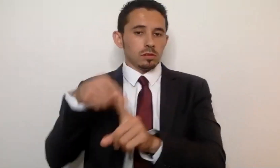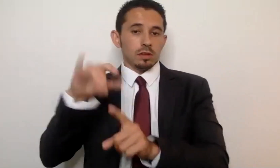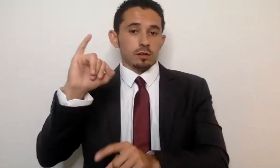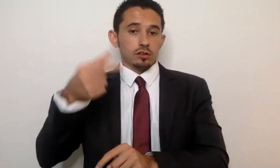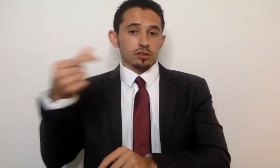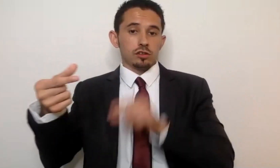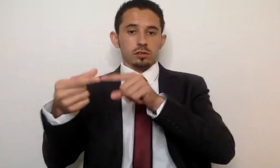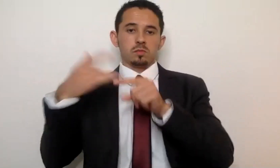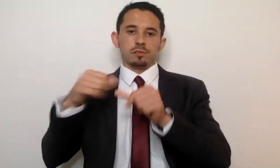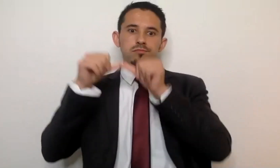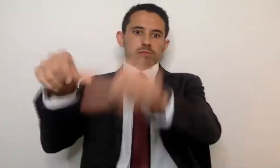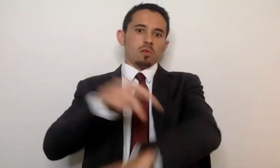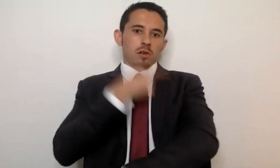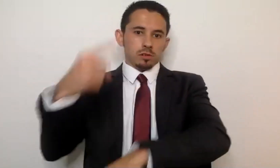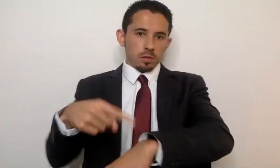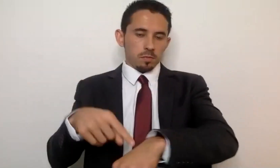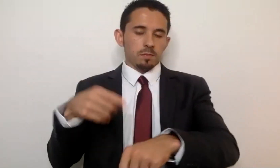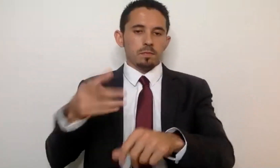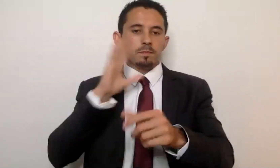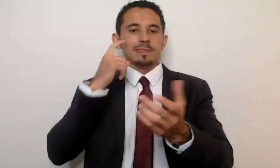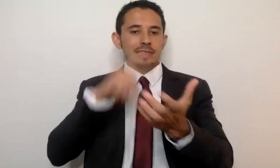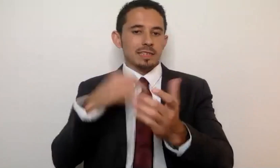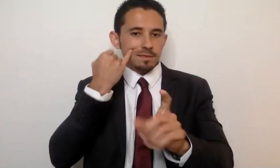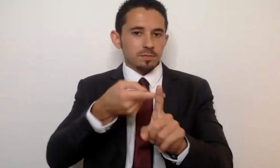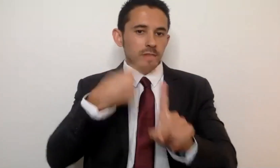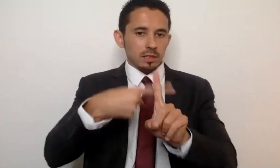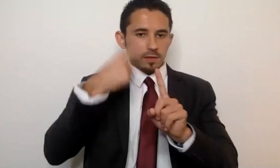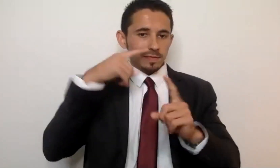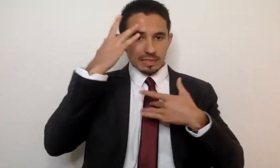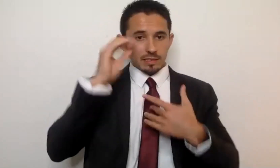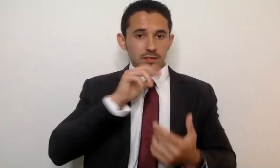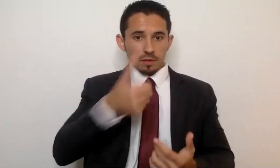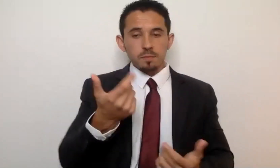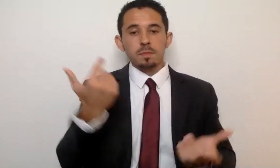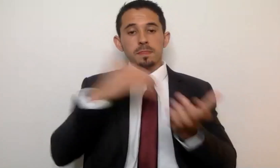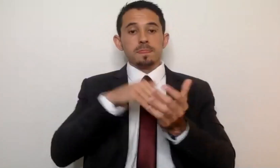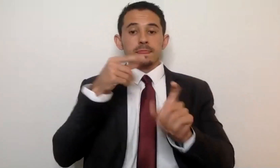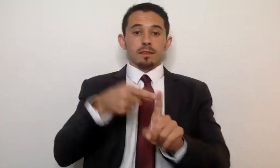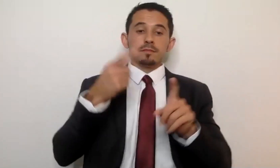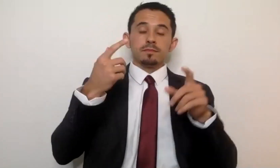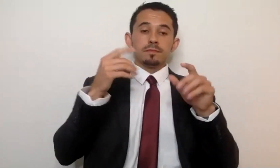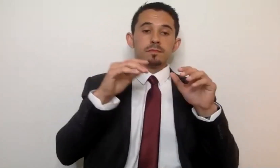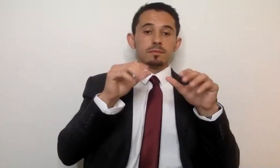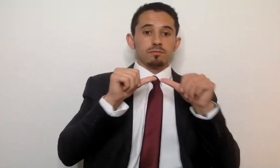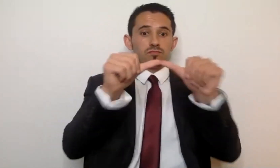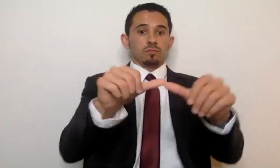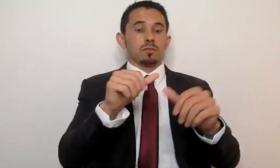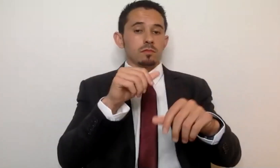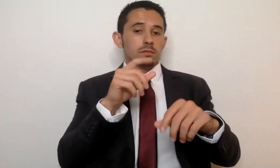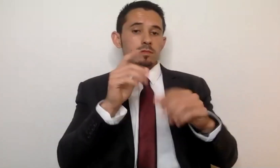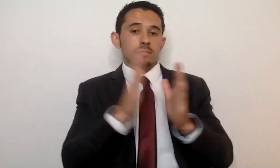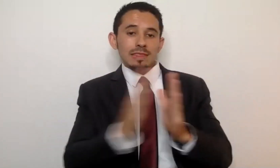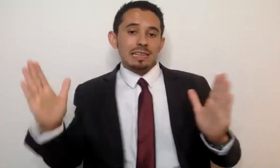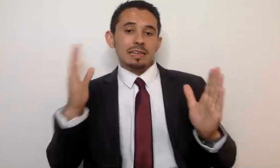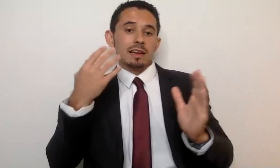different diagnostic tests to include IgG, because those are longer lasting antibodies. So if someone tests positive for that disease or not, the